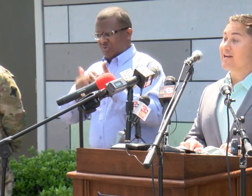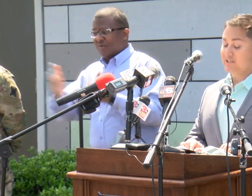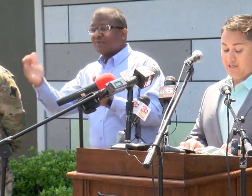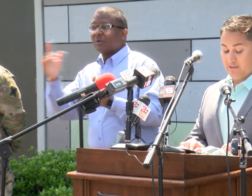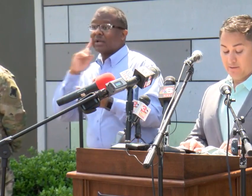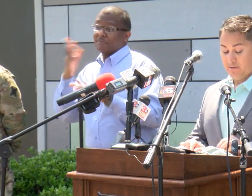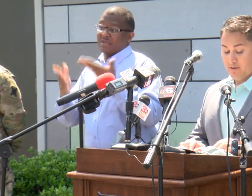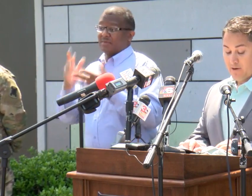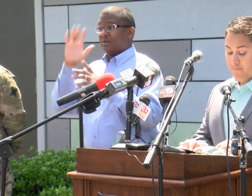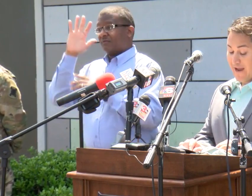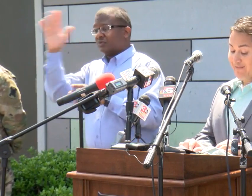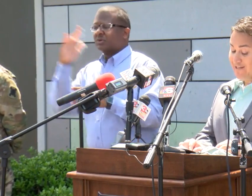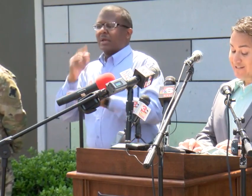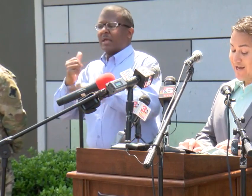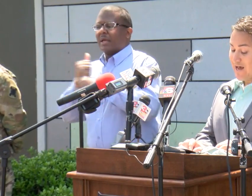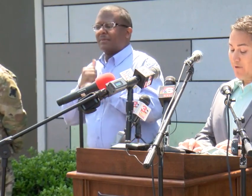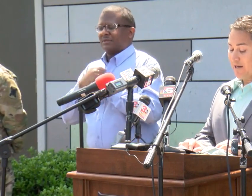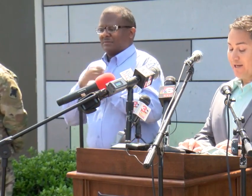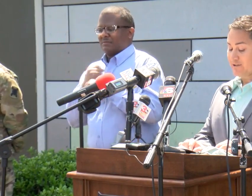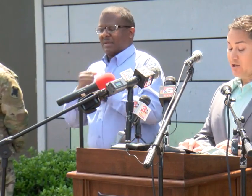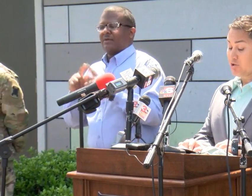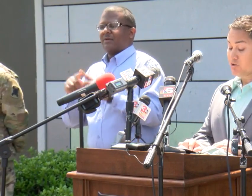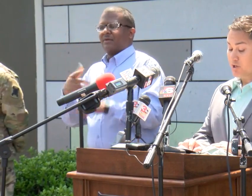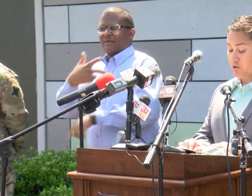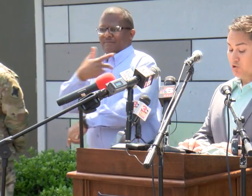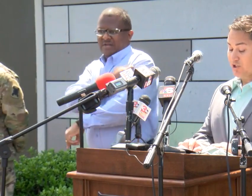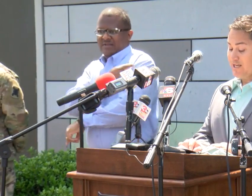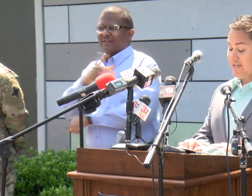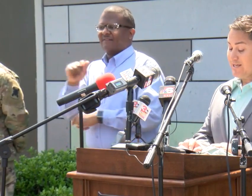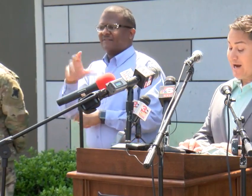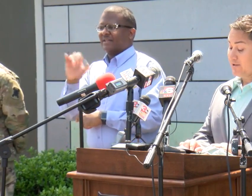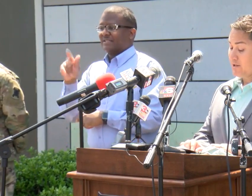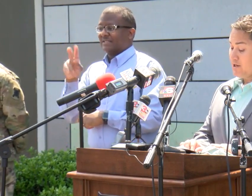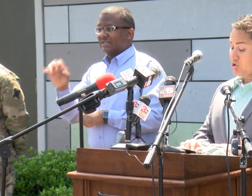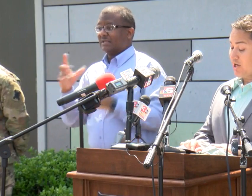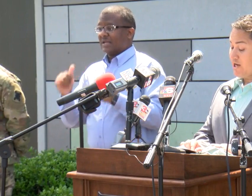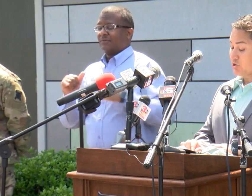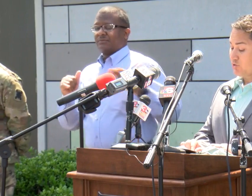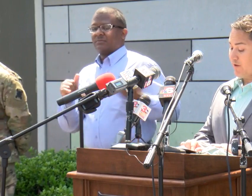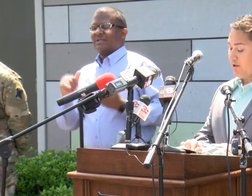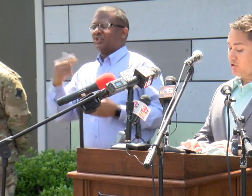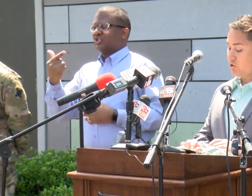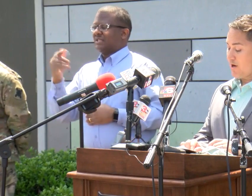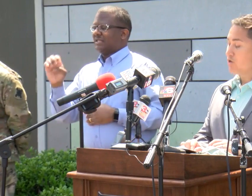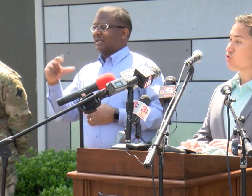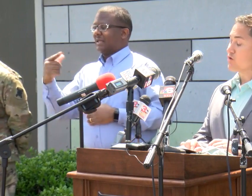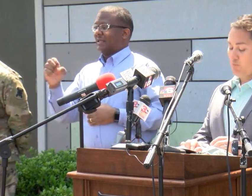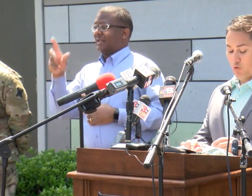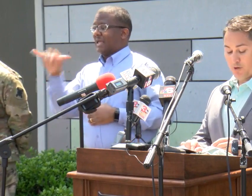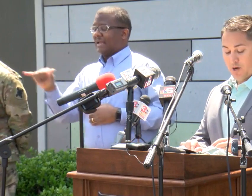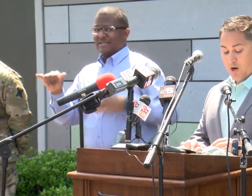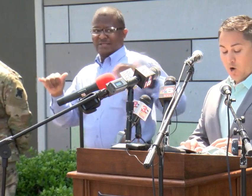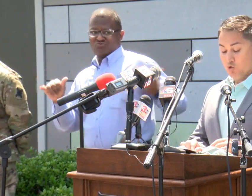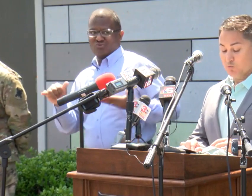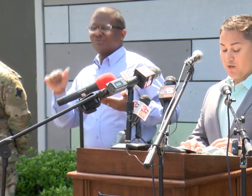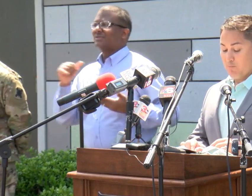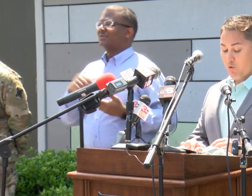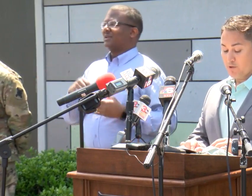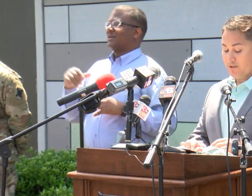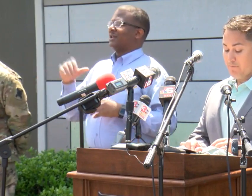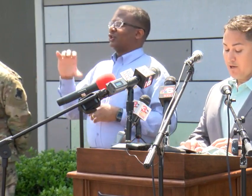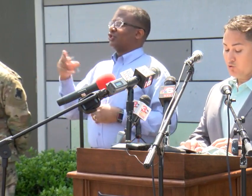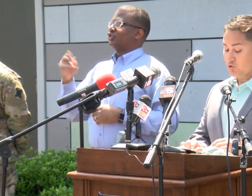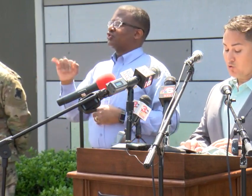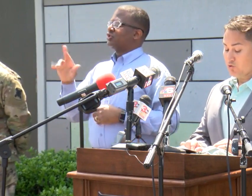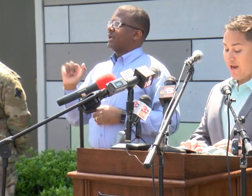of a vaccine. At this time, I'd like to introduce Dr. G.E. Galley, Chancellor of LSU Health Shreveport, who will speak